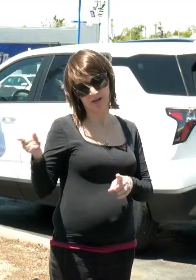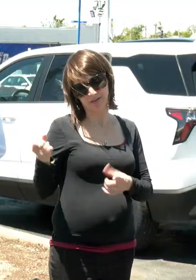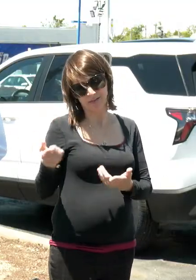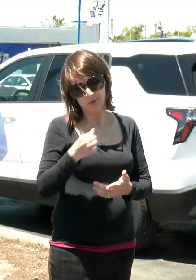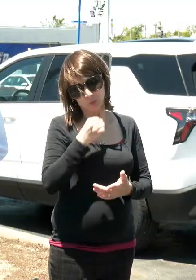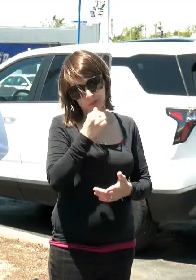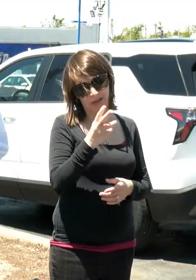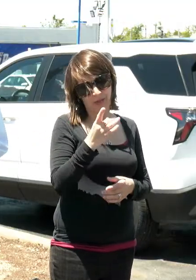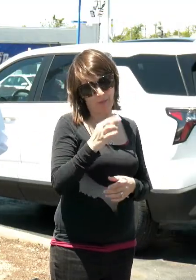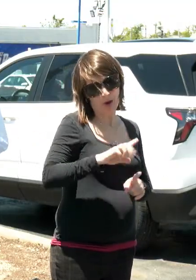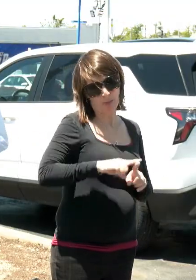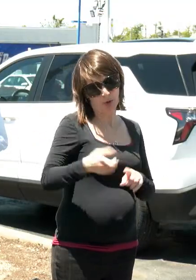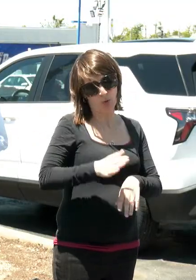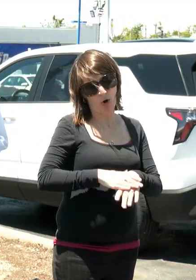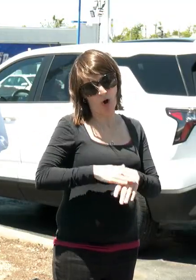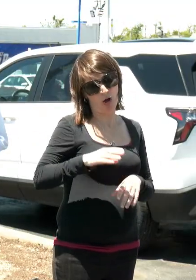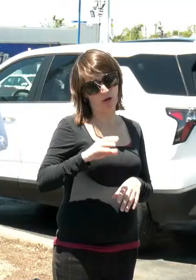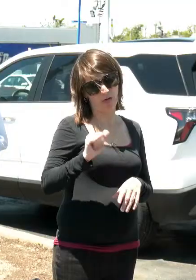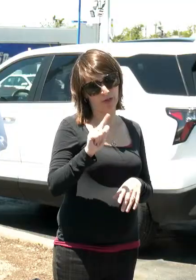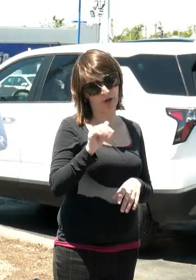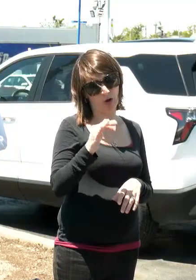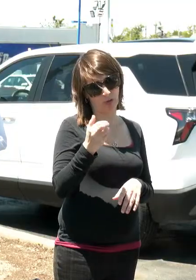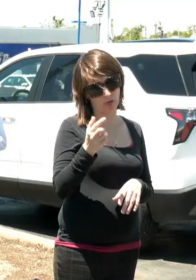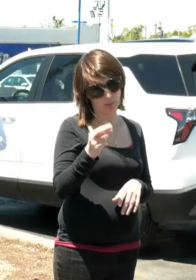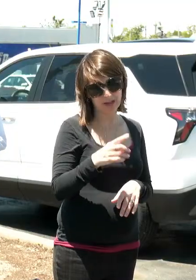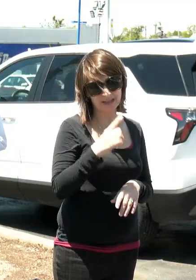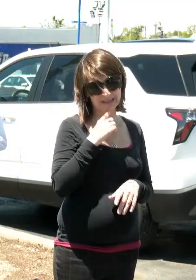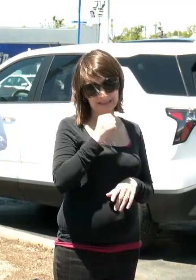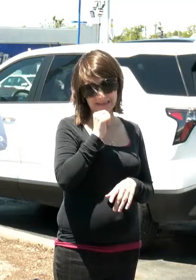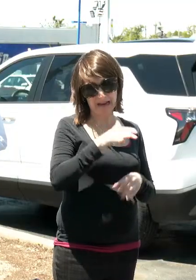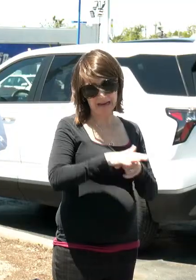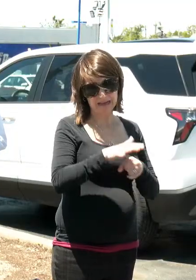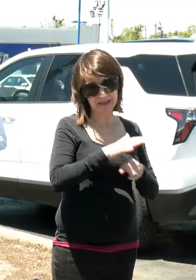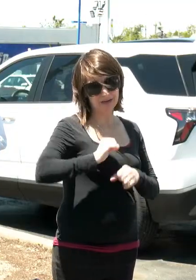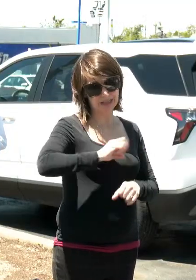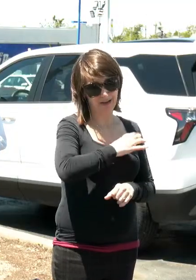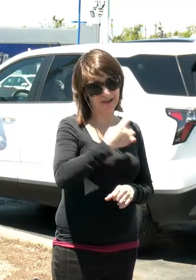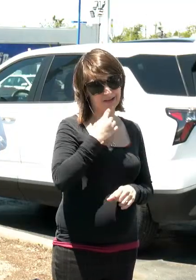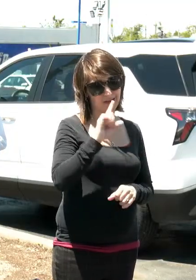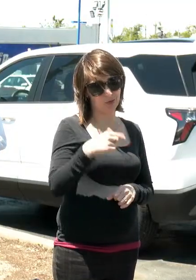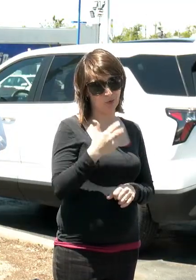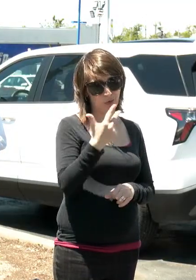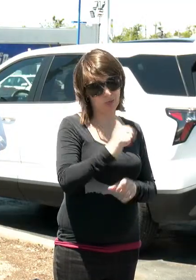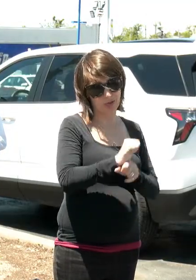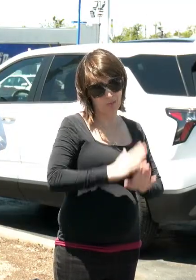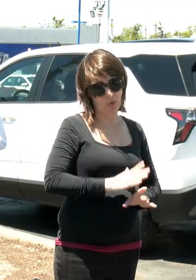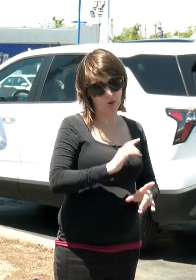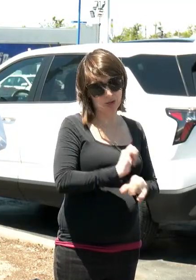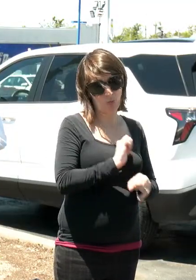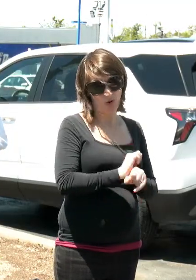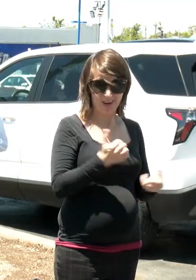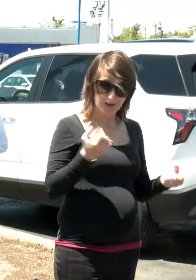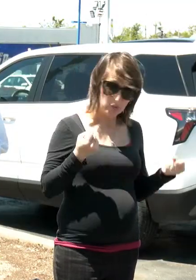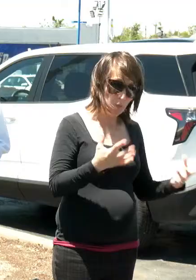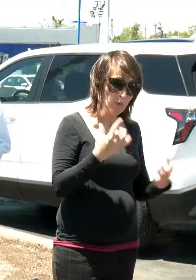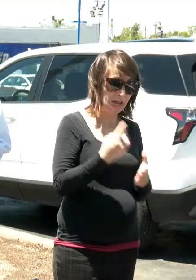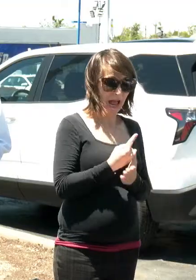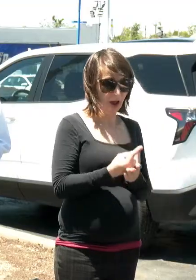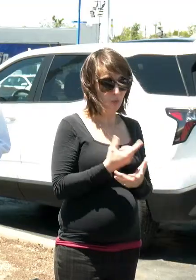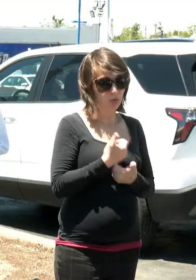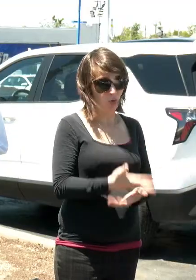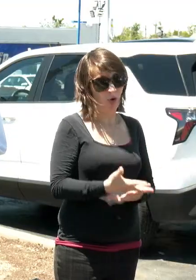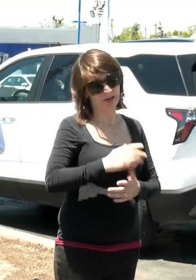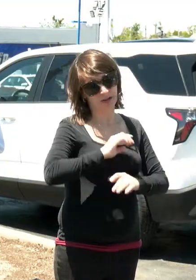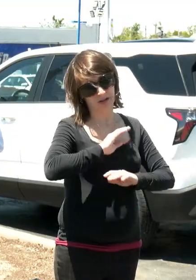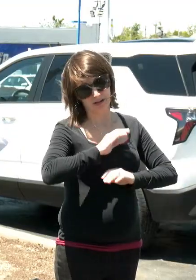Aldermen. It outlines a number of concerns, such as understaffing, saying there are only 3 employees working excessive hours, causing fatigue, errors,